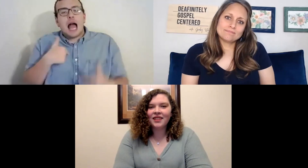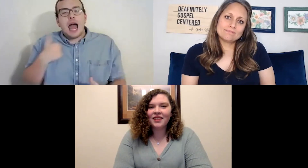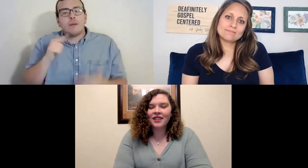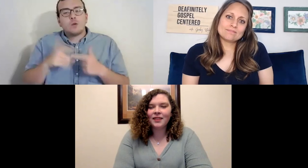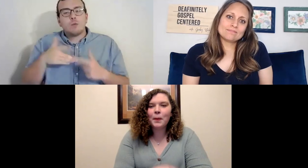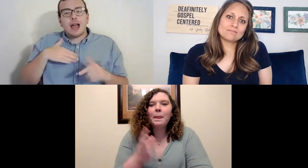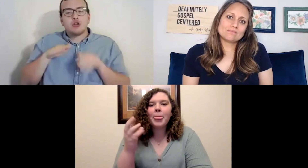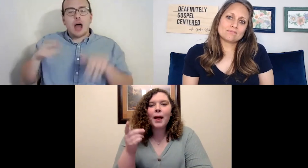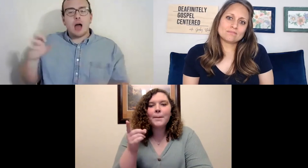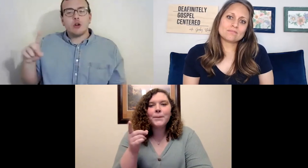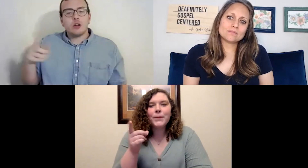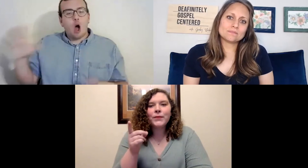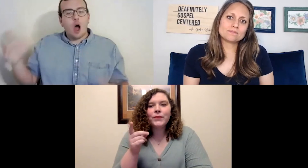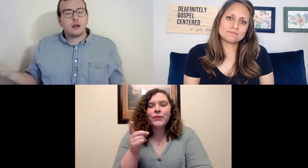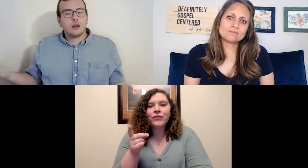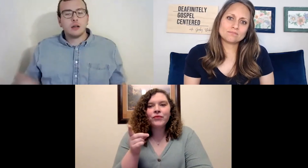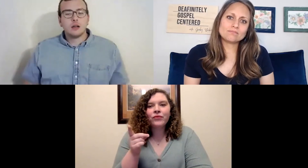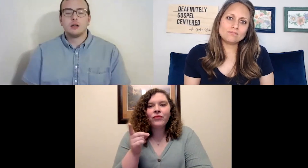known.